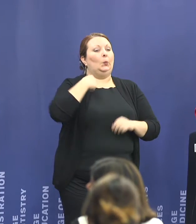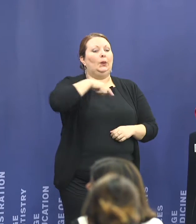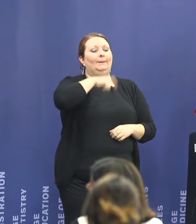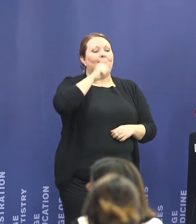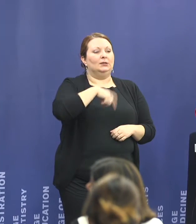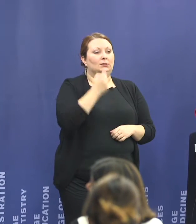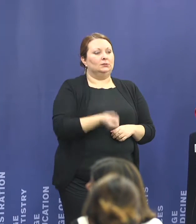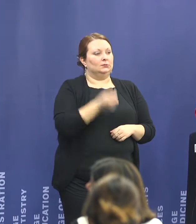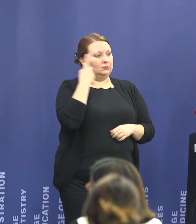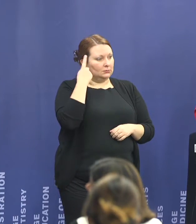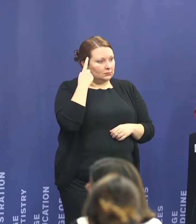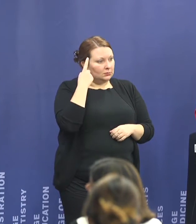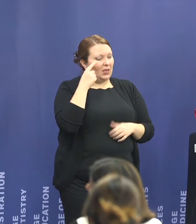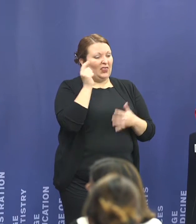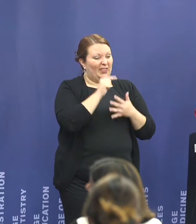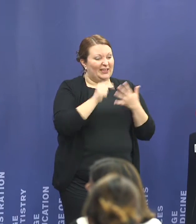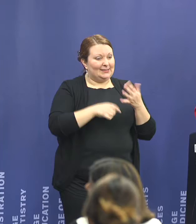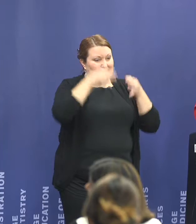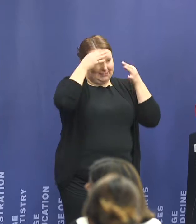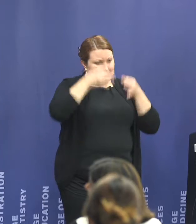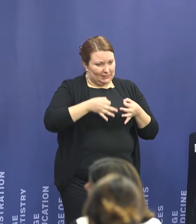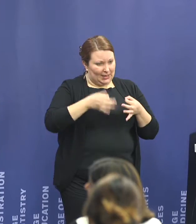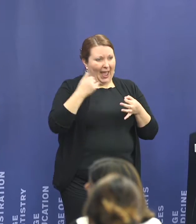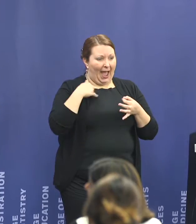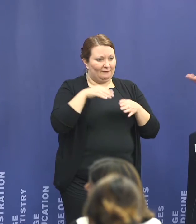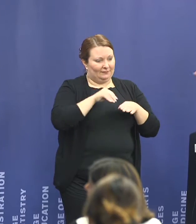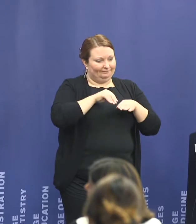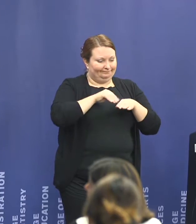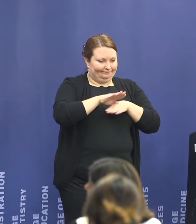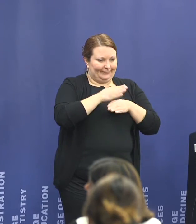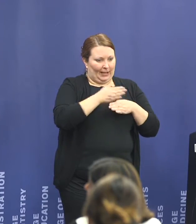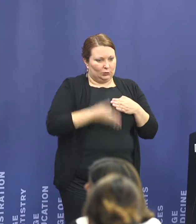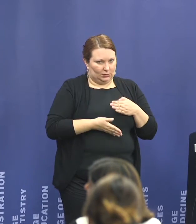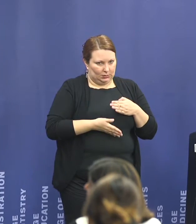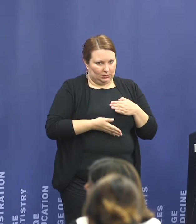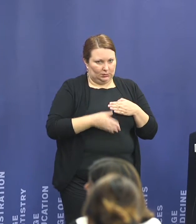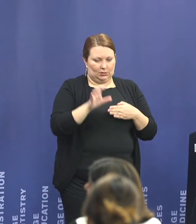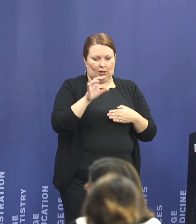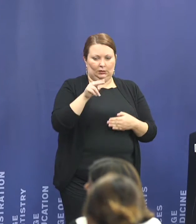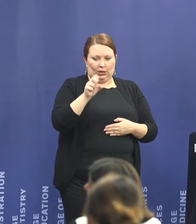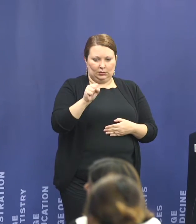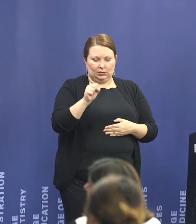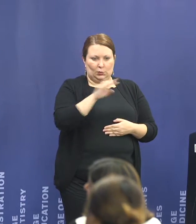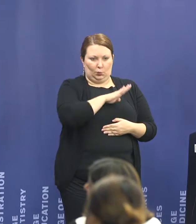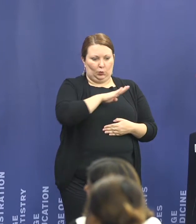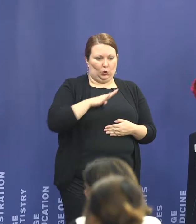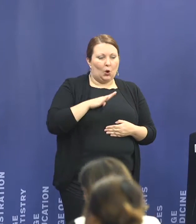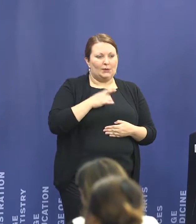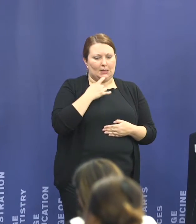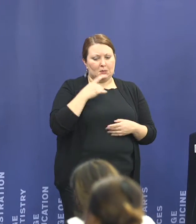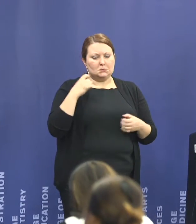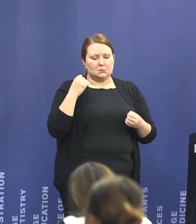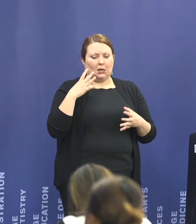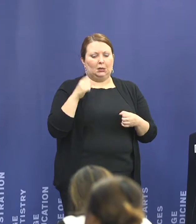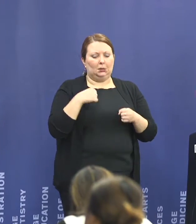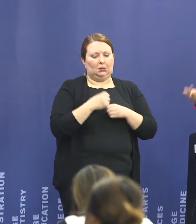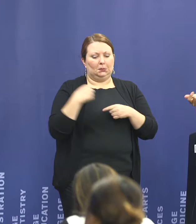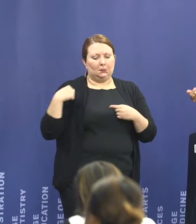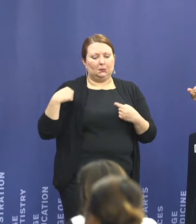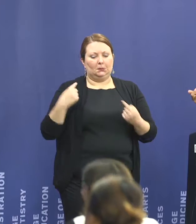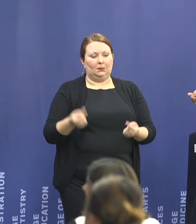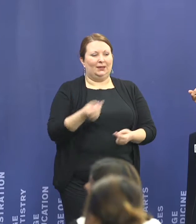to understand that these decisions have consequences. So the Census Bureau says that over the years, we found